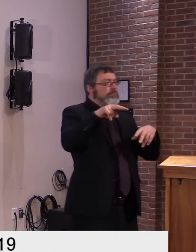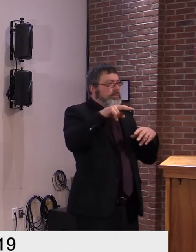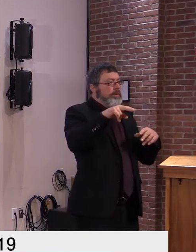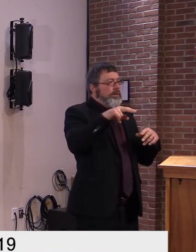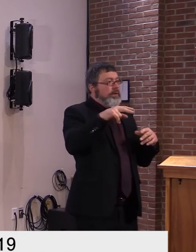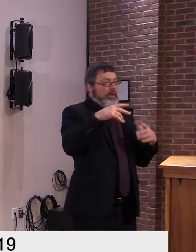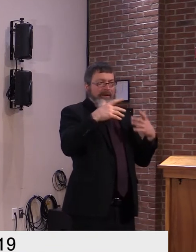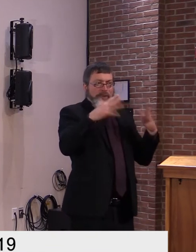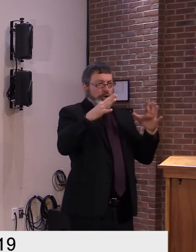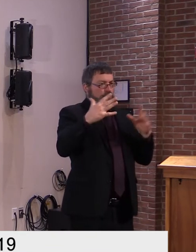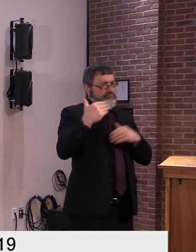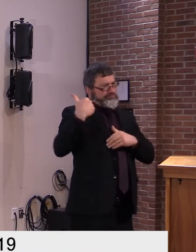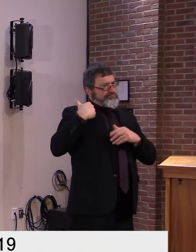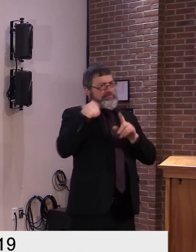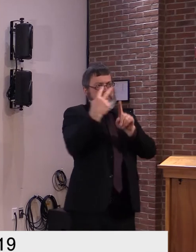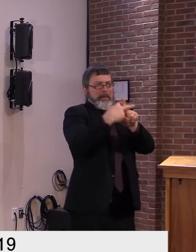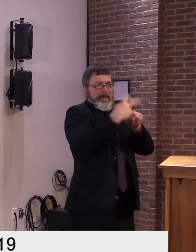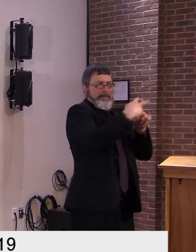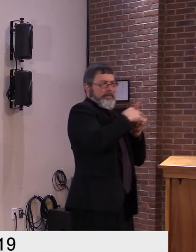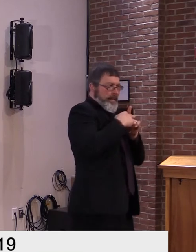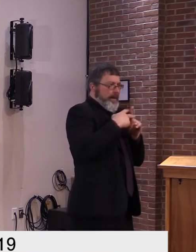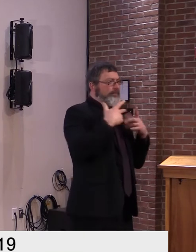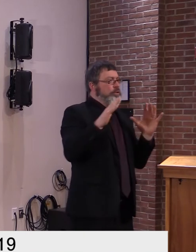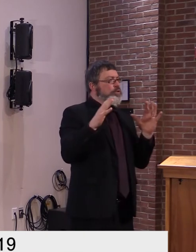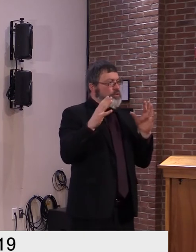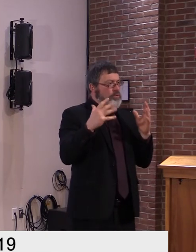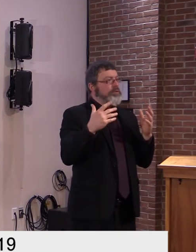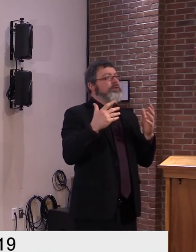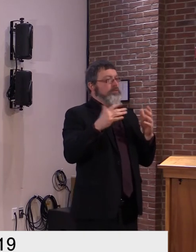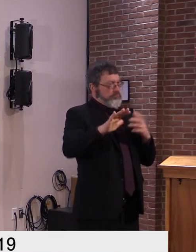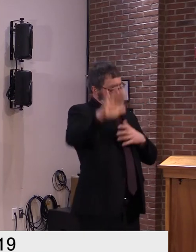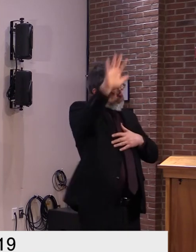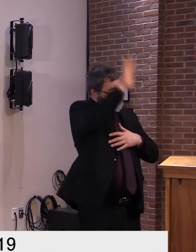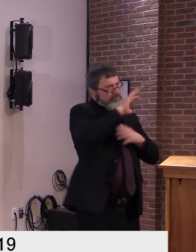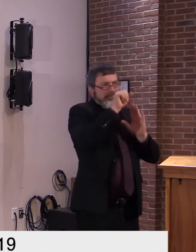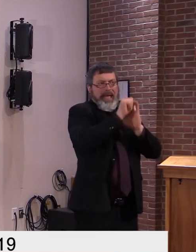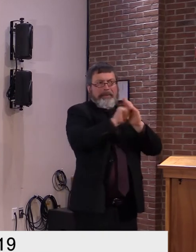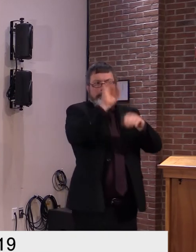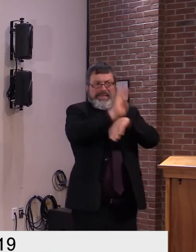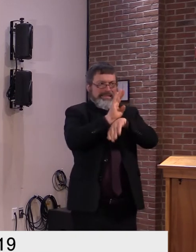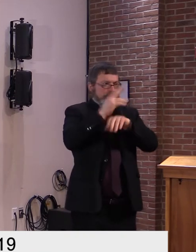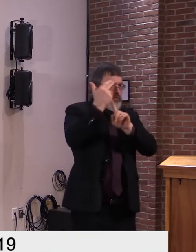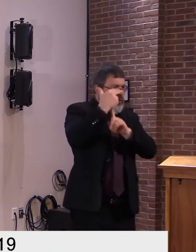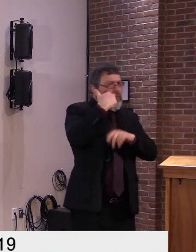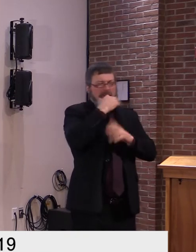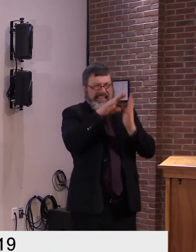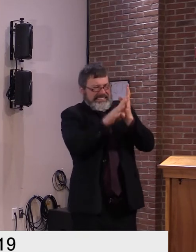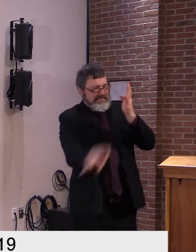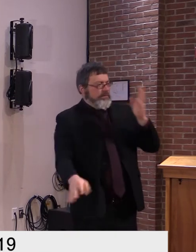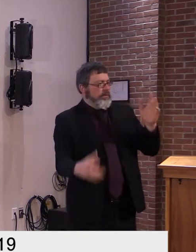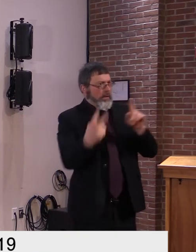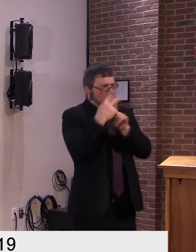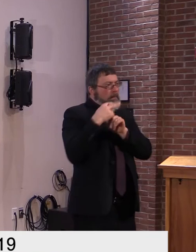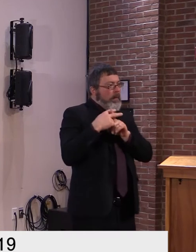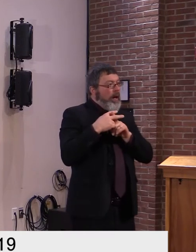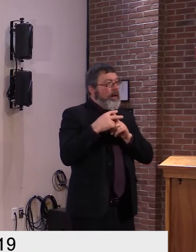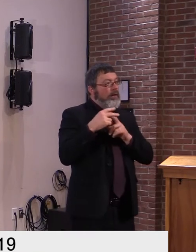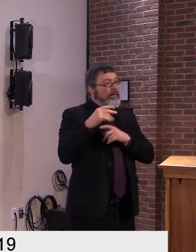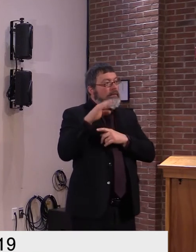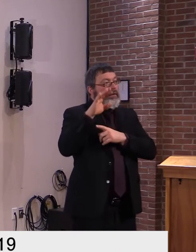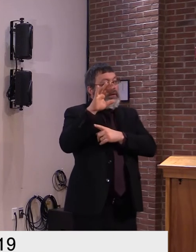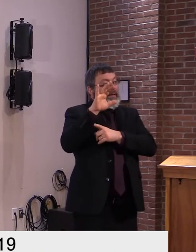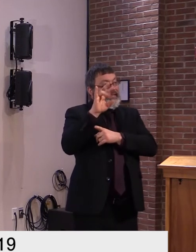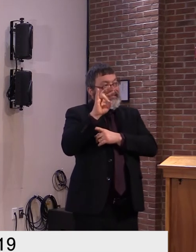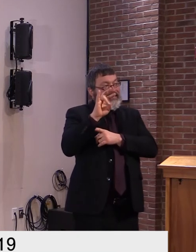real need across our state. And it was, there was a decision to put $75 million to the food and accommodation